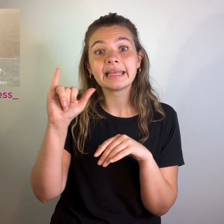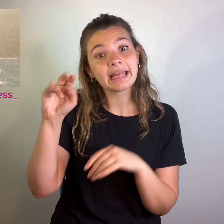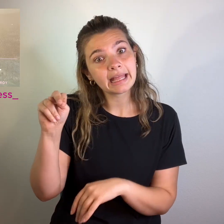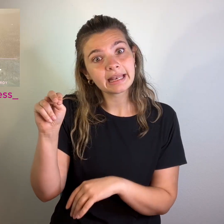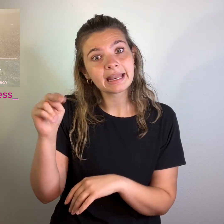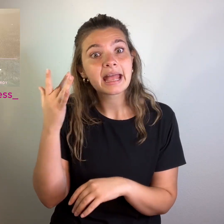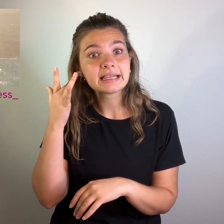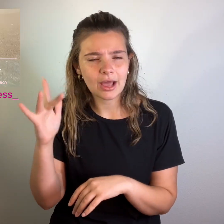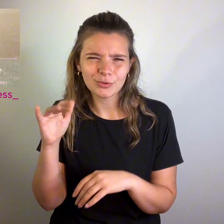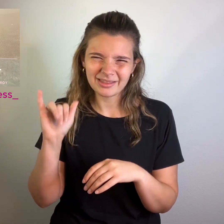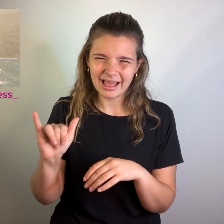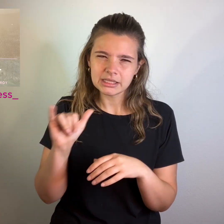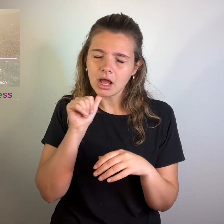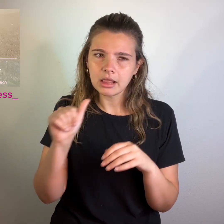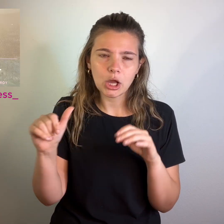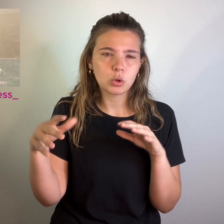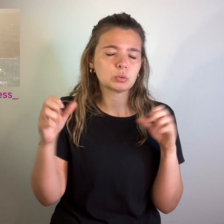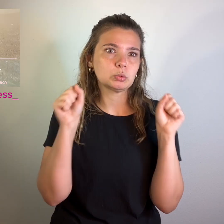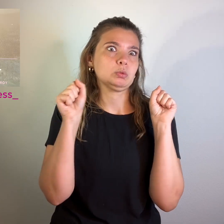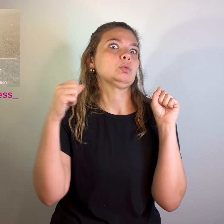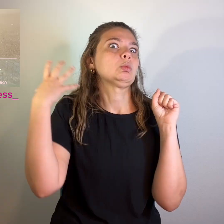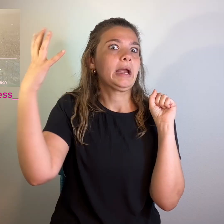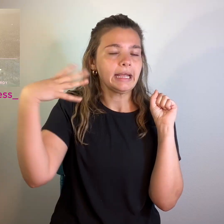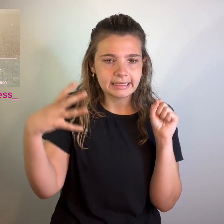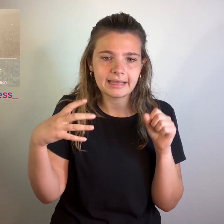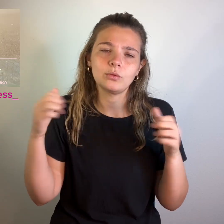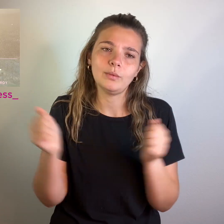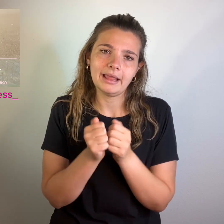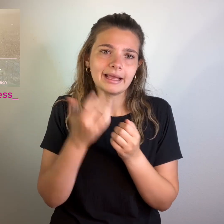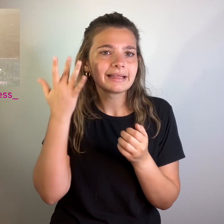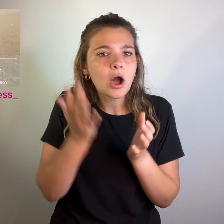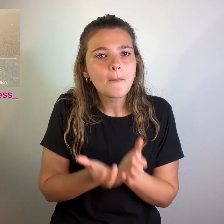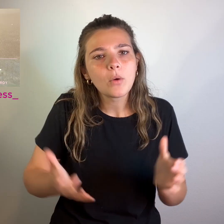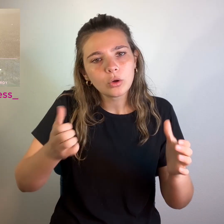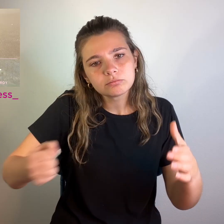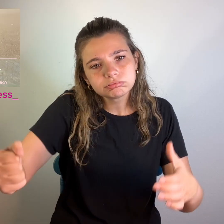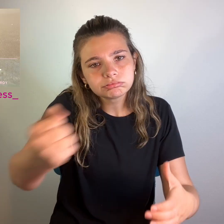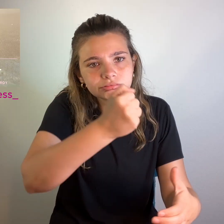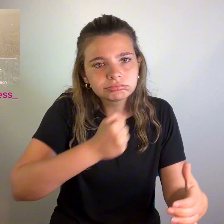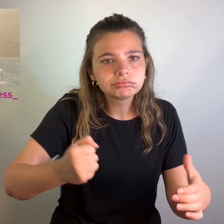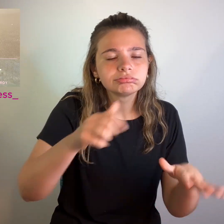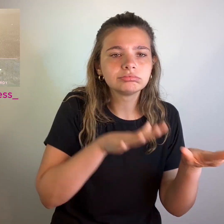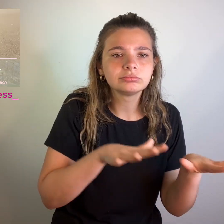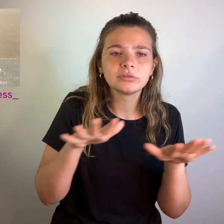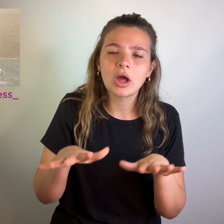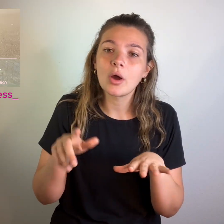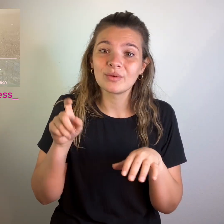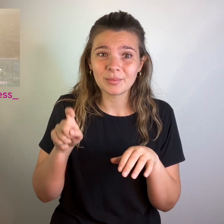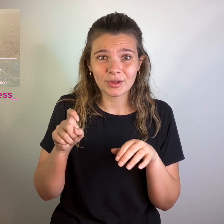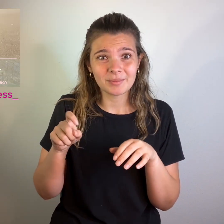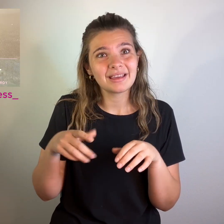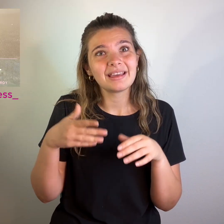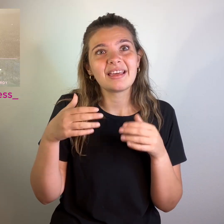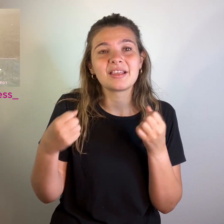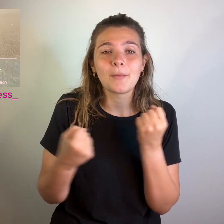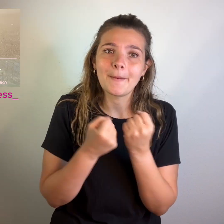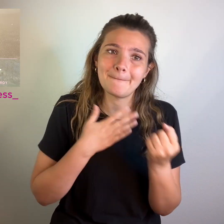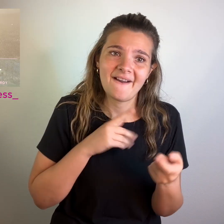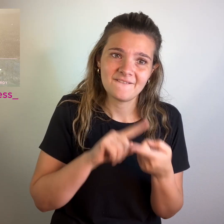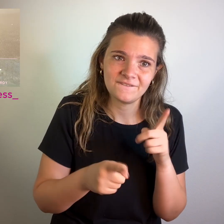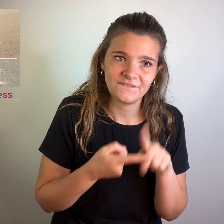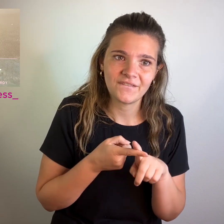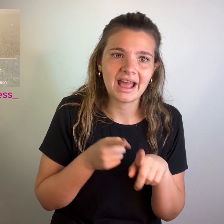so it's nothing crazy, but I ended up bringing my meal prep. I was supposed to be there for my friend's event. She was doing an event from 2 to